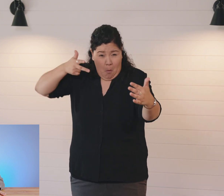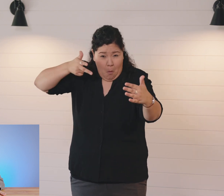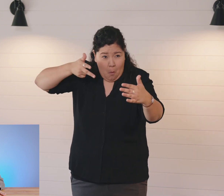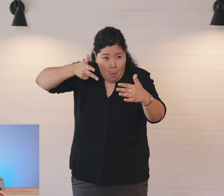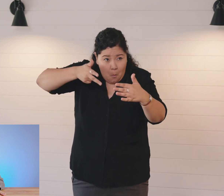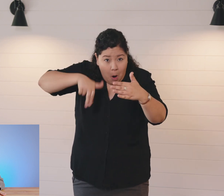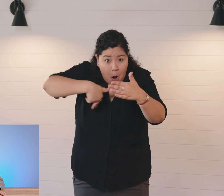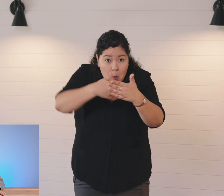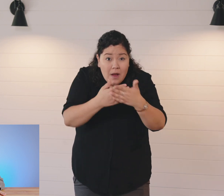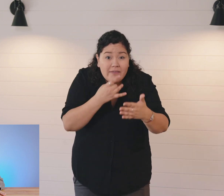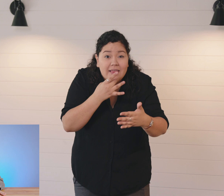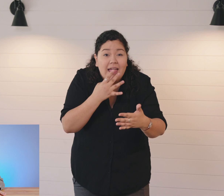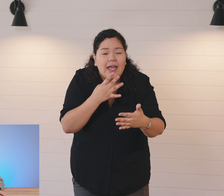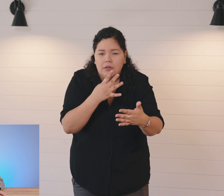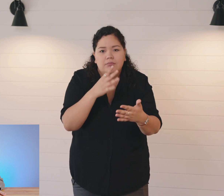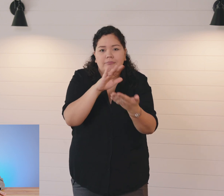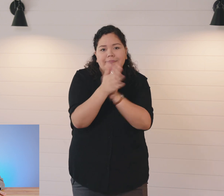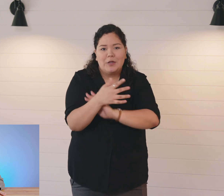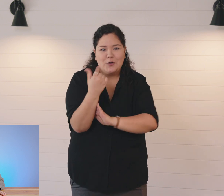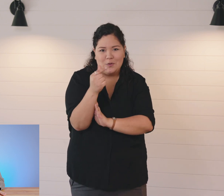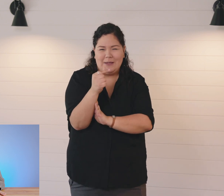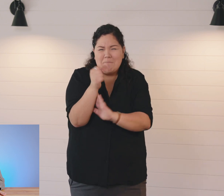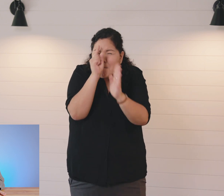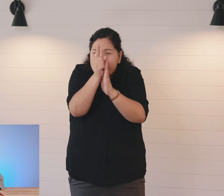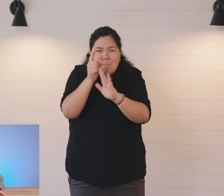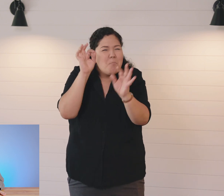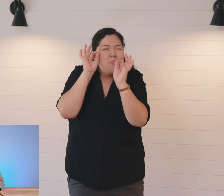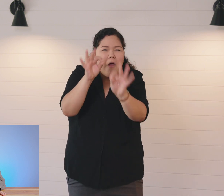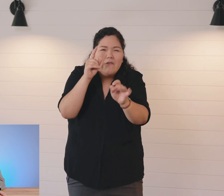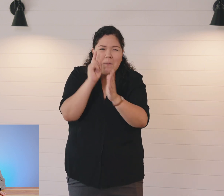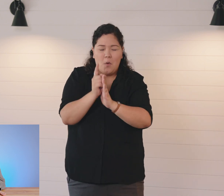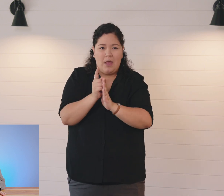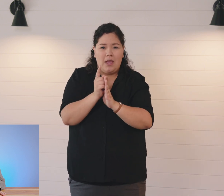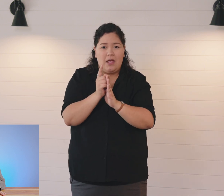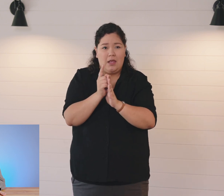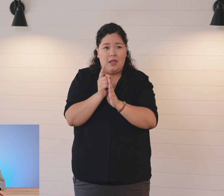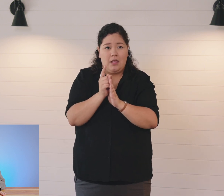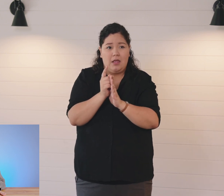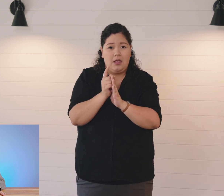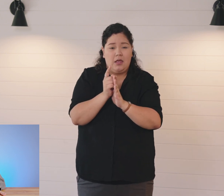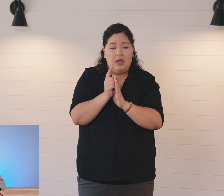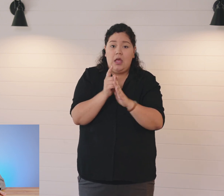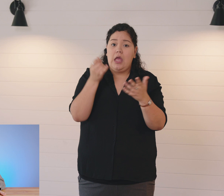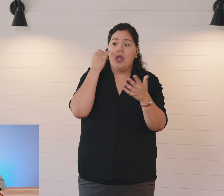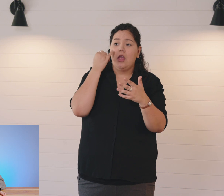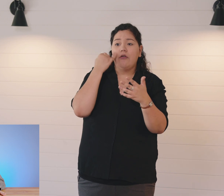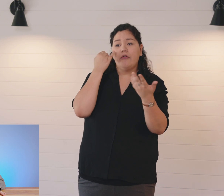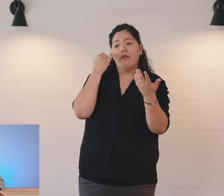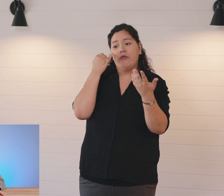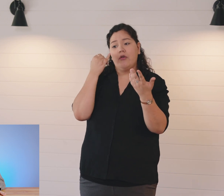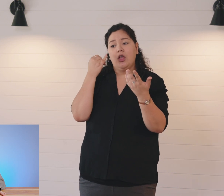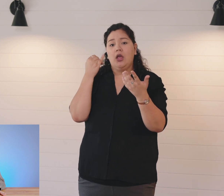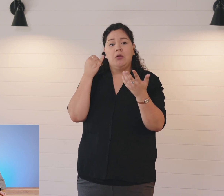it turned. Just at the right moment. I would have had it turn way earlier, would have saved me a lot of stress, got